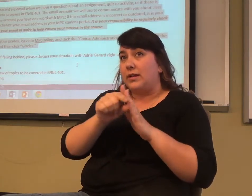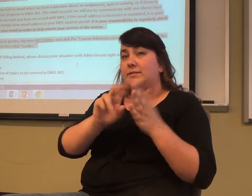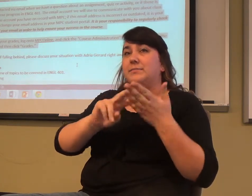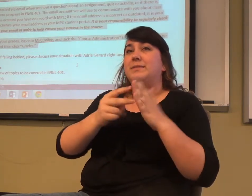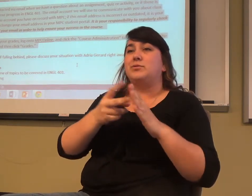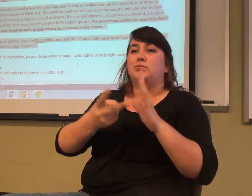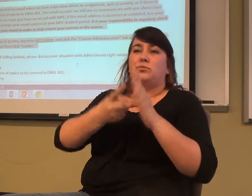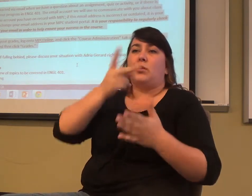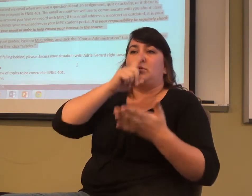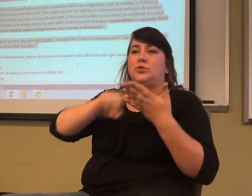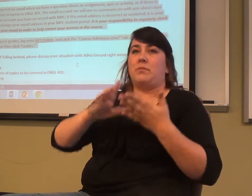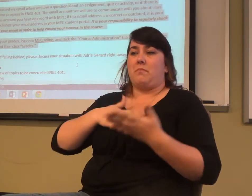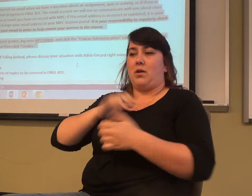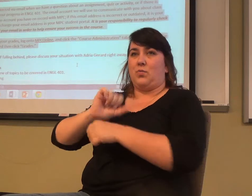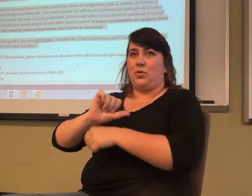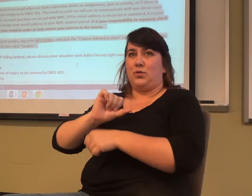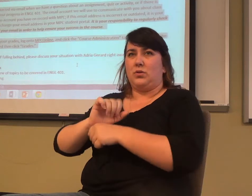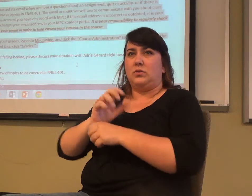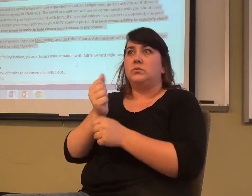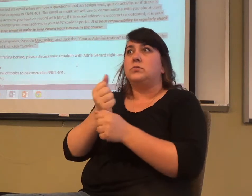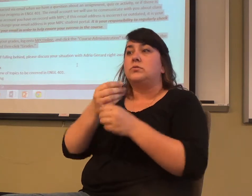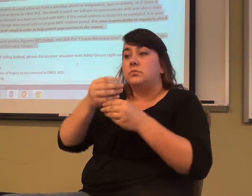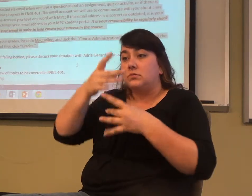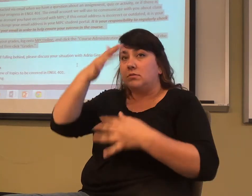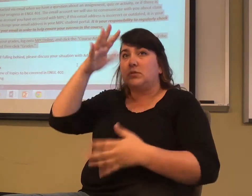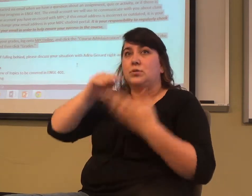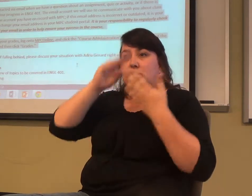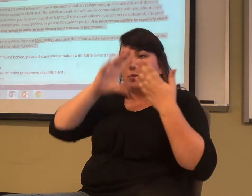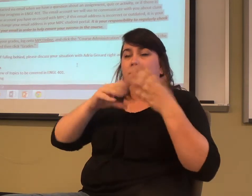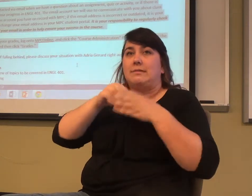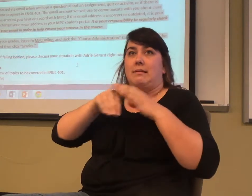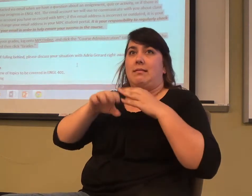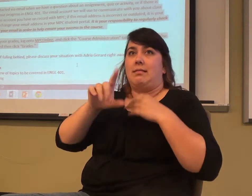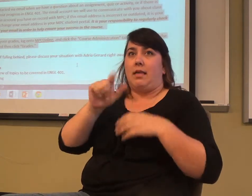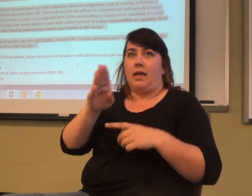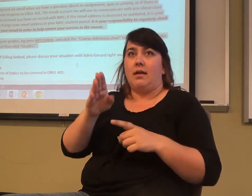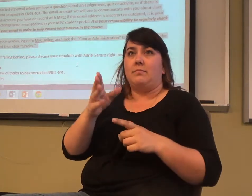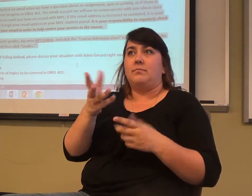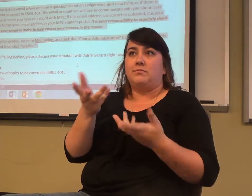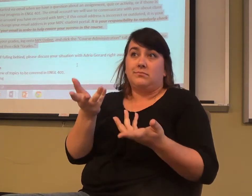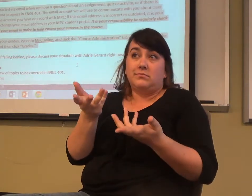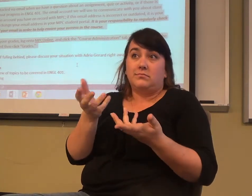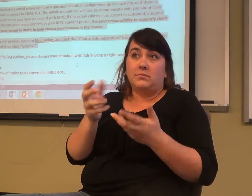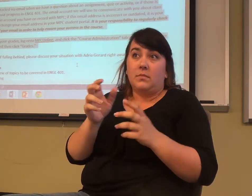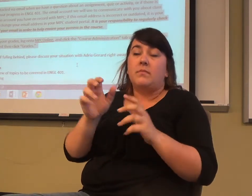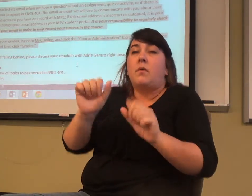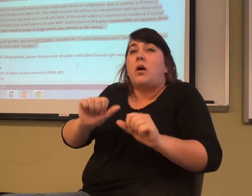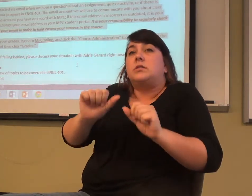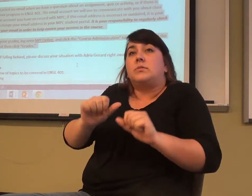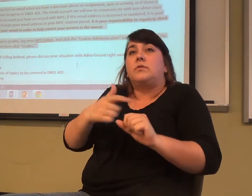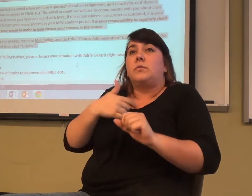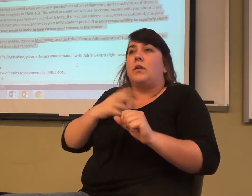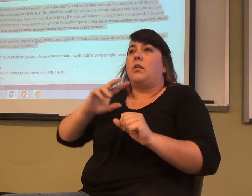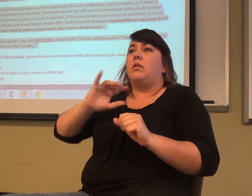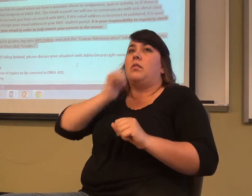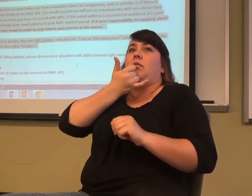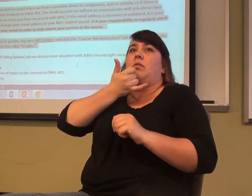so many of you taking lab classes, it wouldn't be crazy for me to have an input error and put the wrong grade in